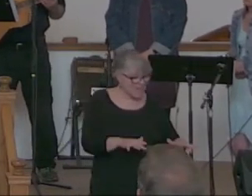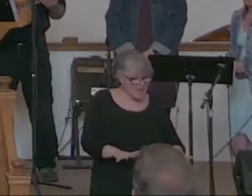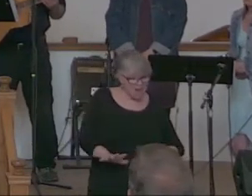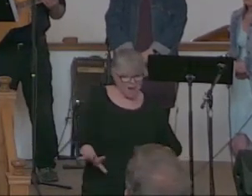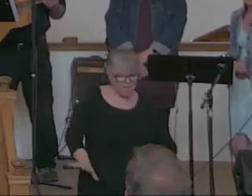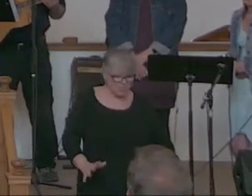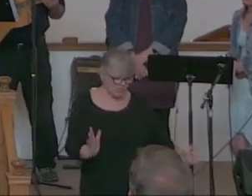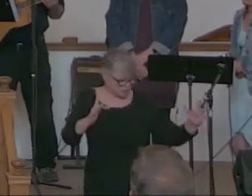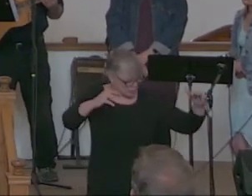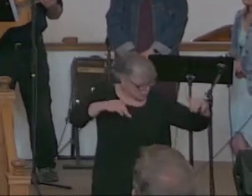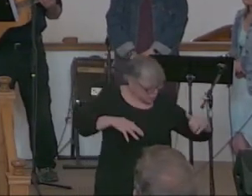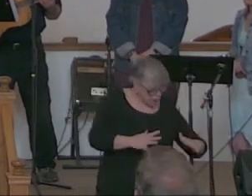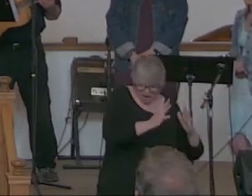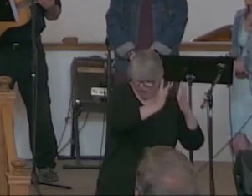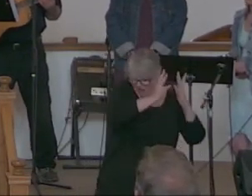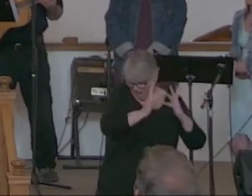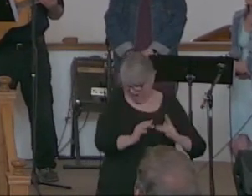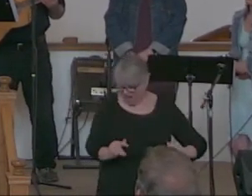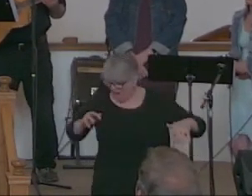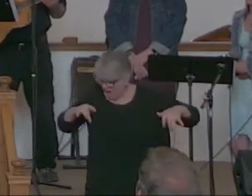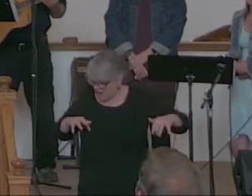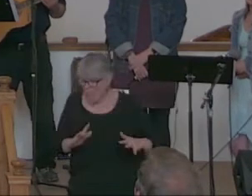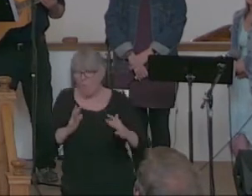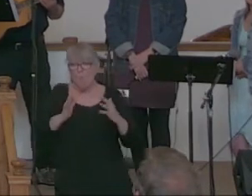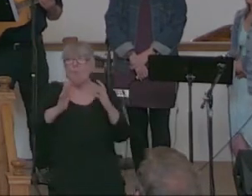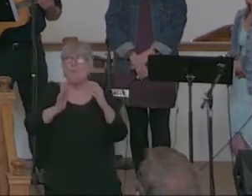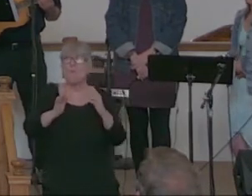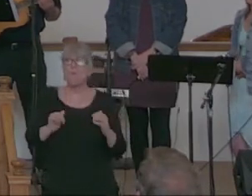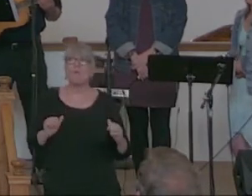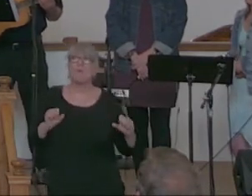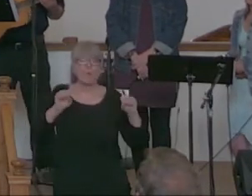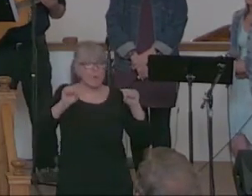Seas that are shaken and stirred